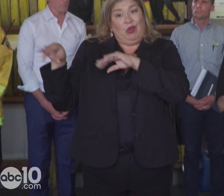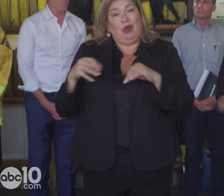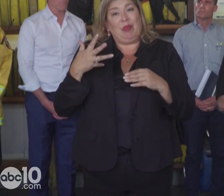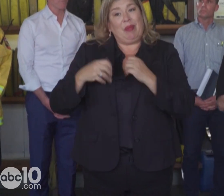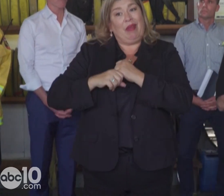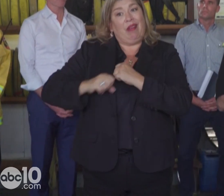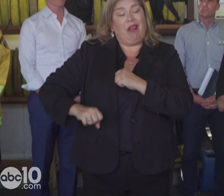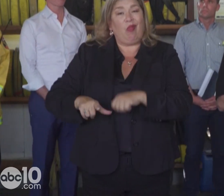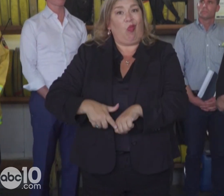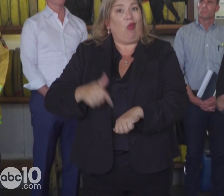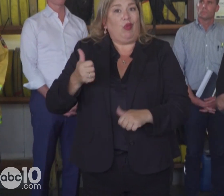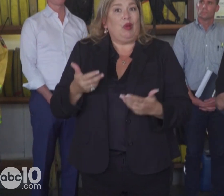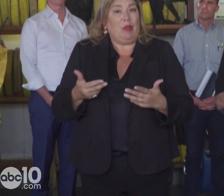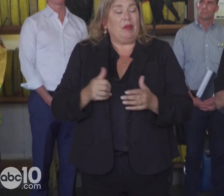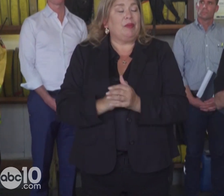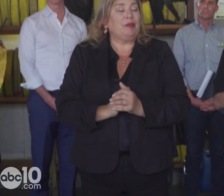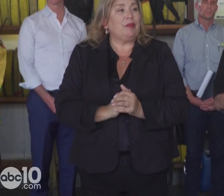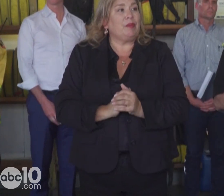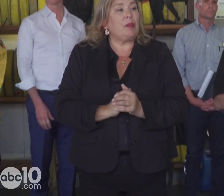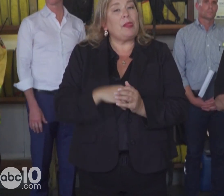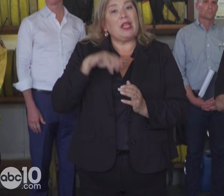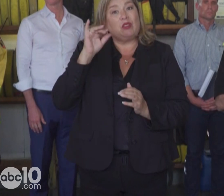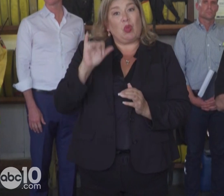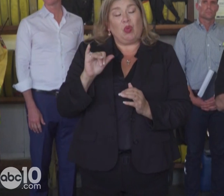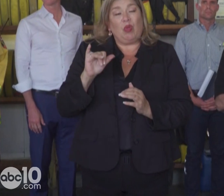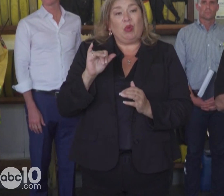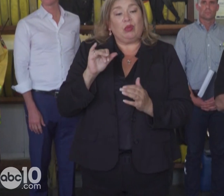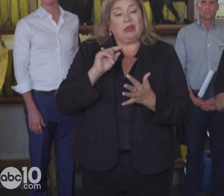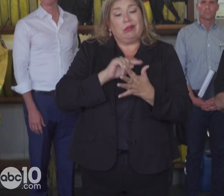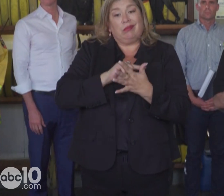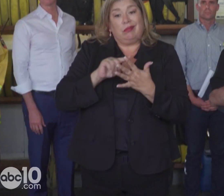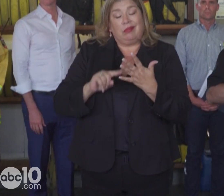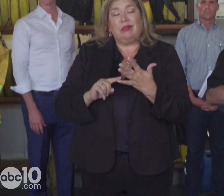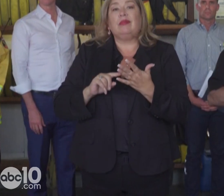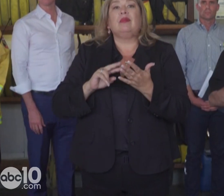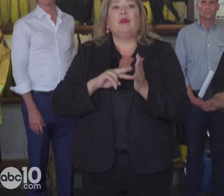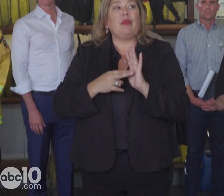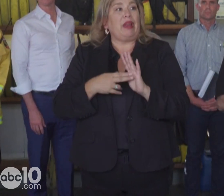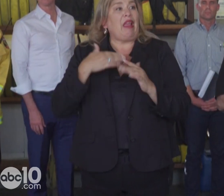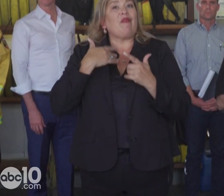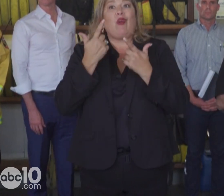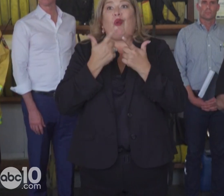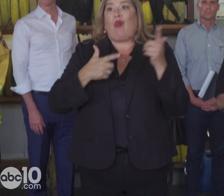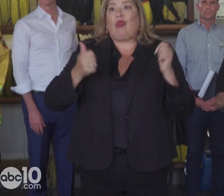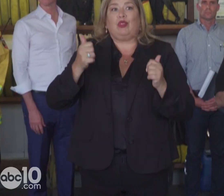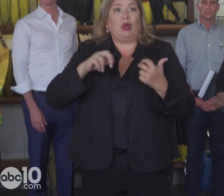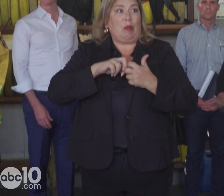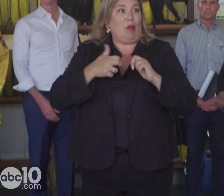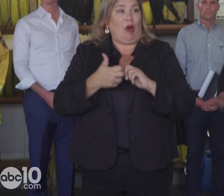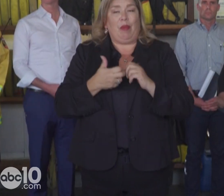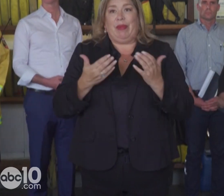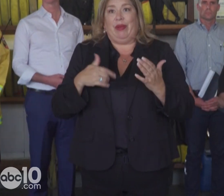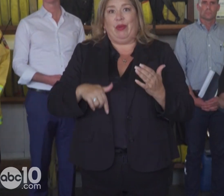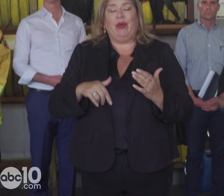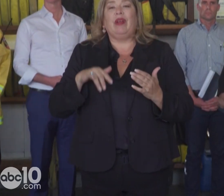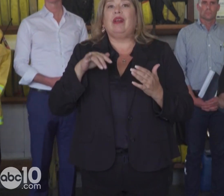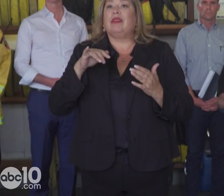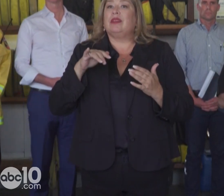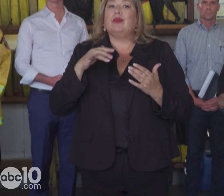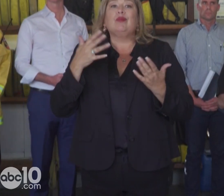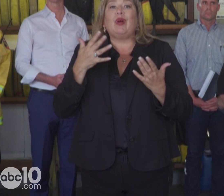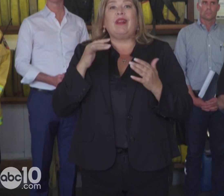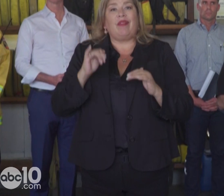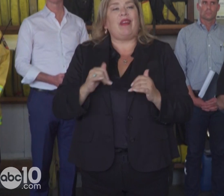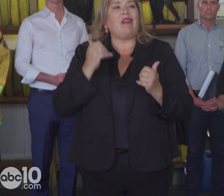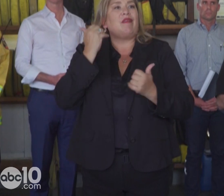so those are elements of a symptom of a larger problem that we're dealing with, and that is the fire weather and